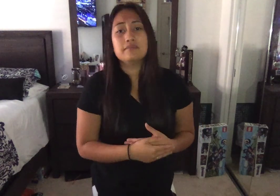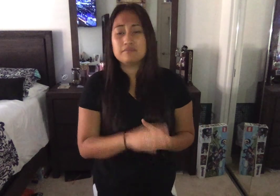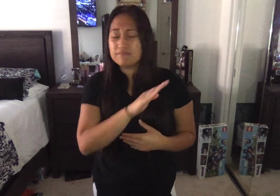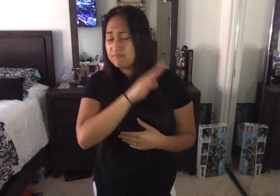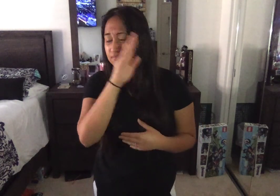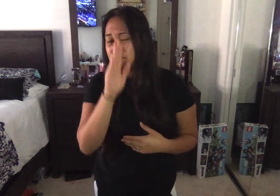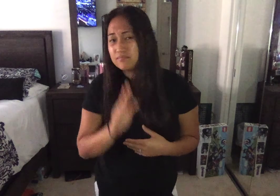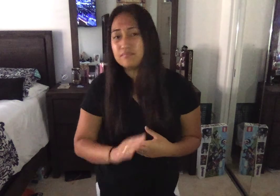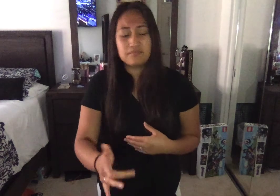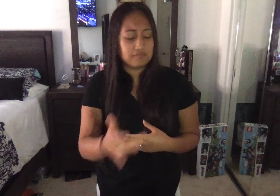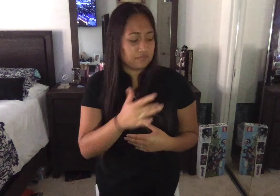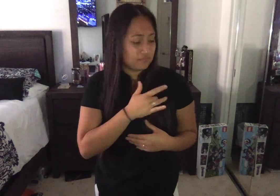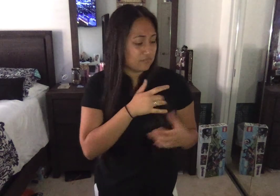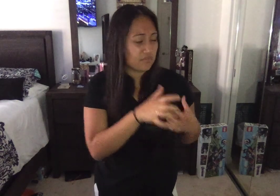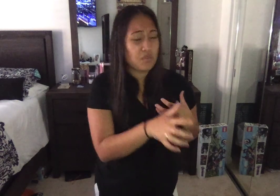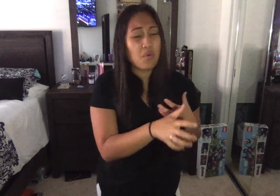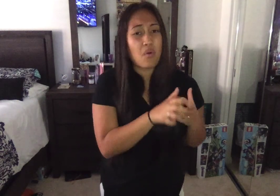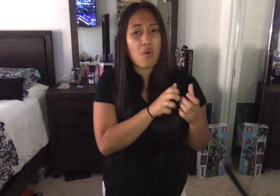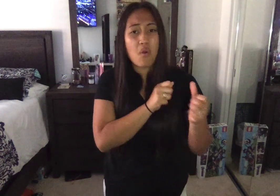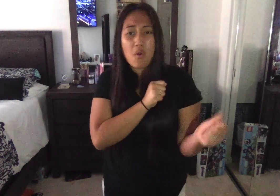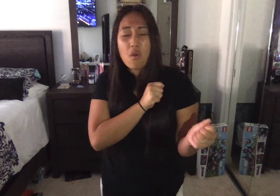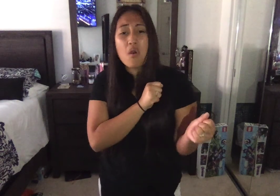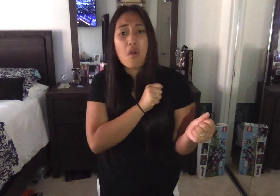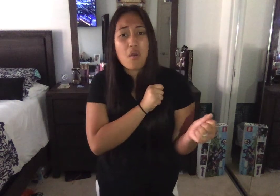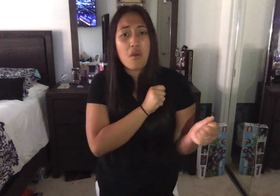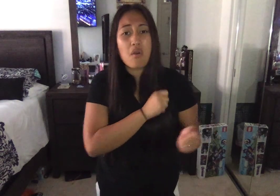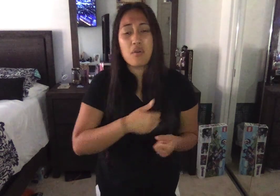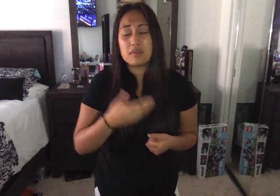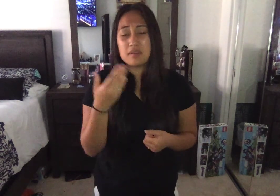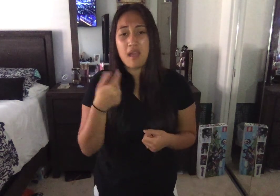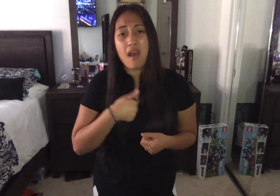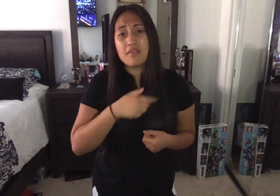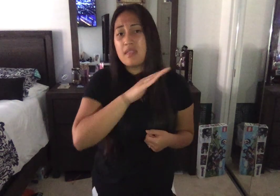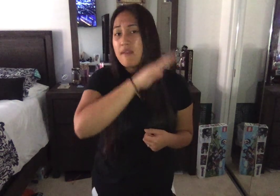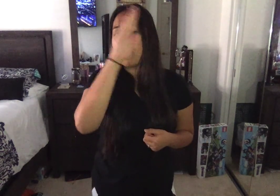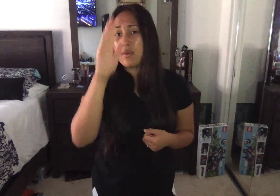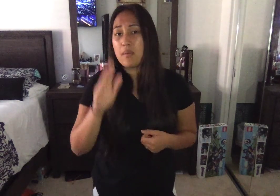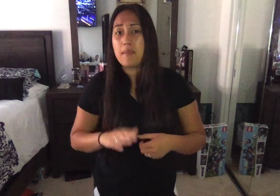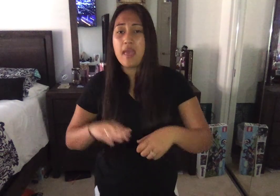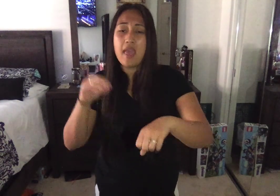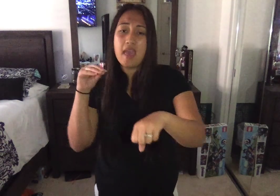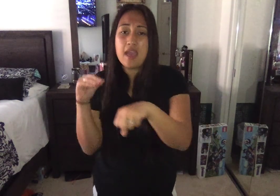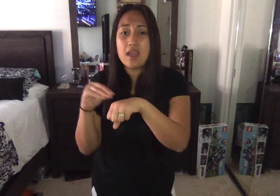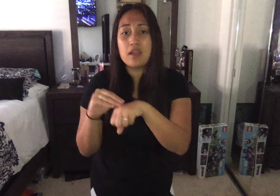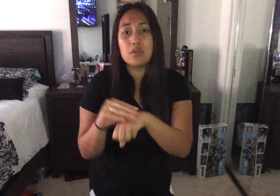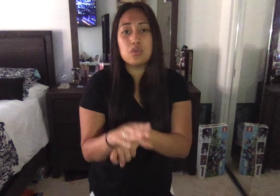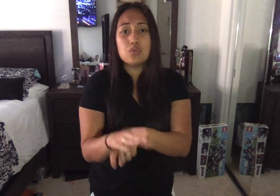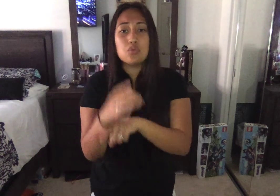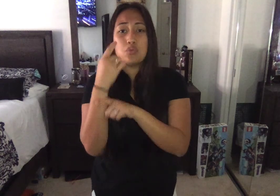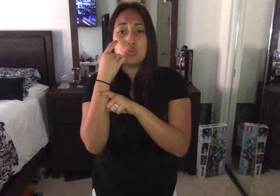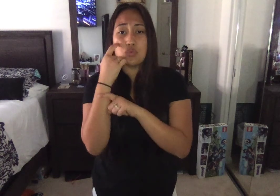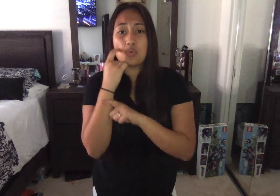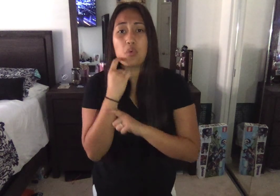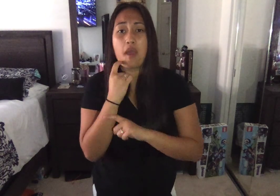never break your heart I'll never make you cry